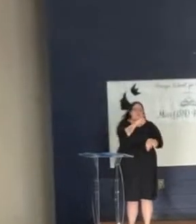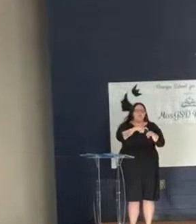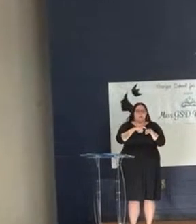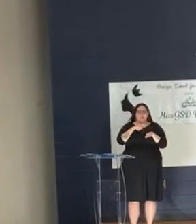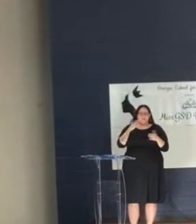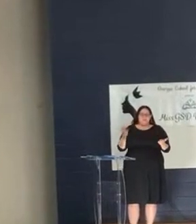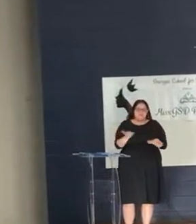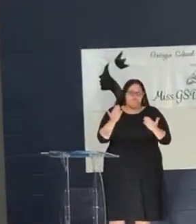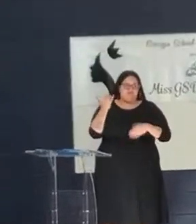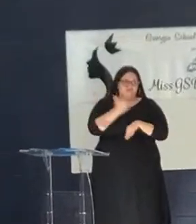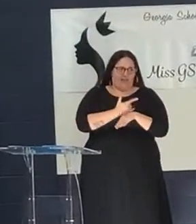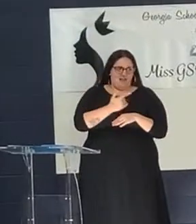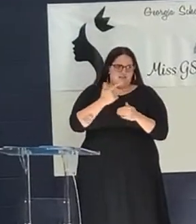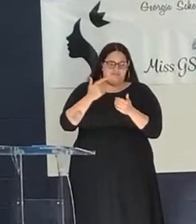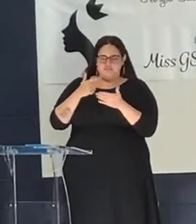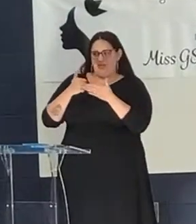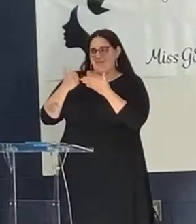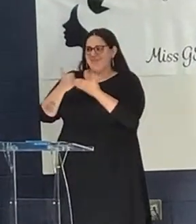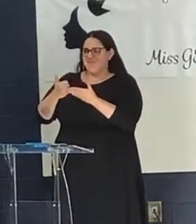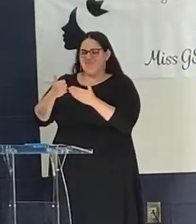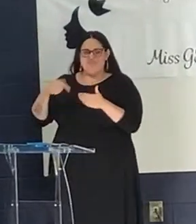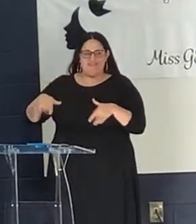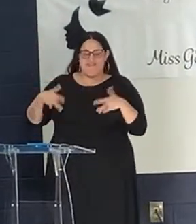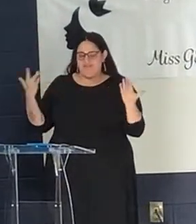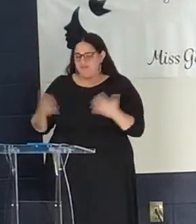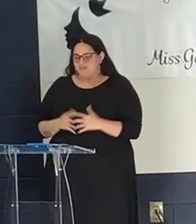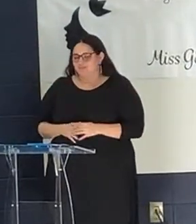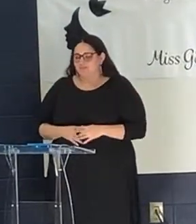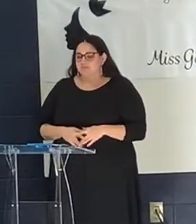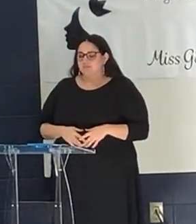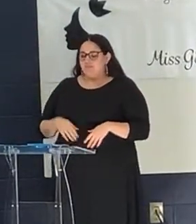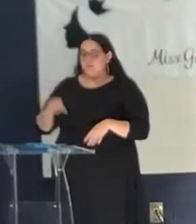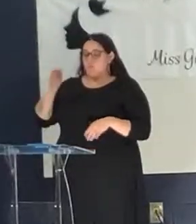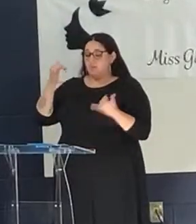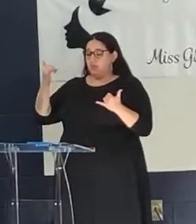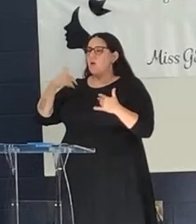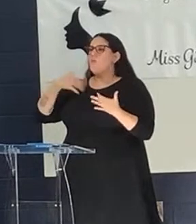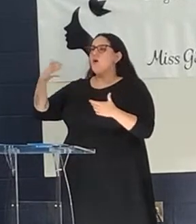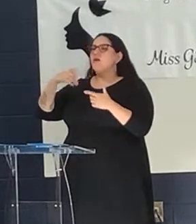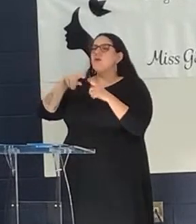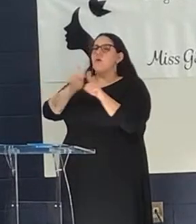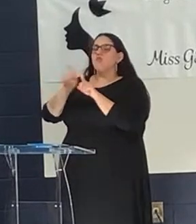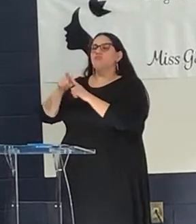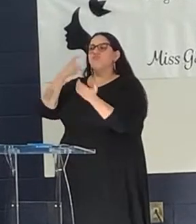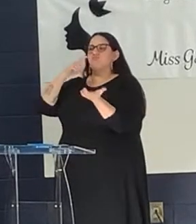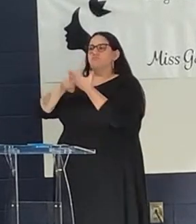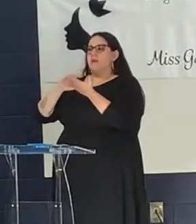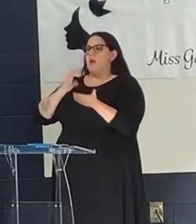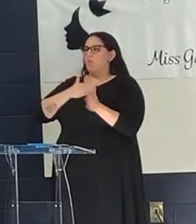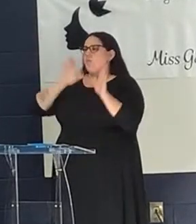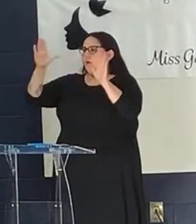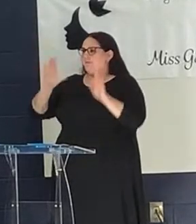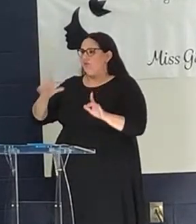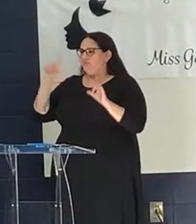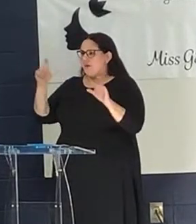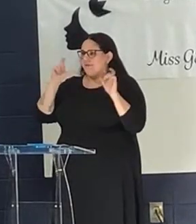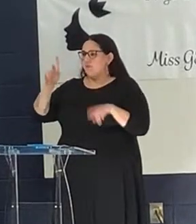And we would like to thank all of you for your time and your commitment today to help with this event. Thank you. We'd also